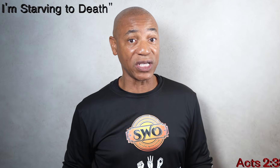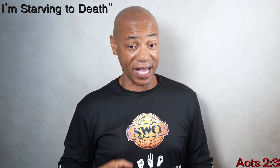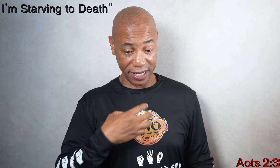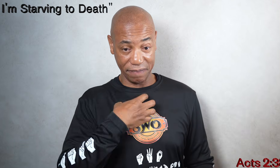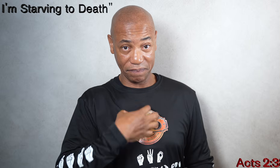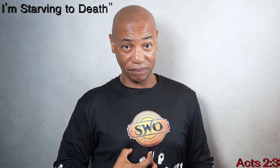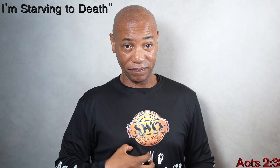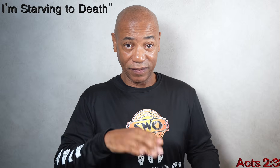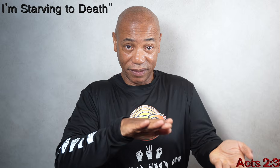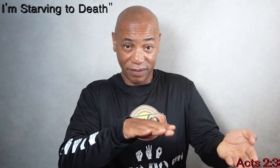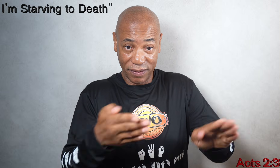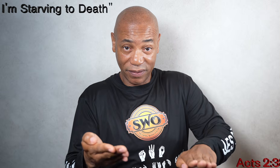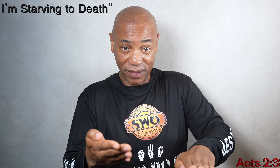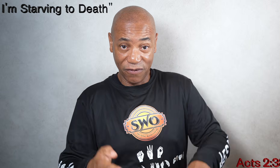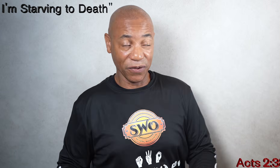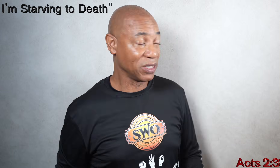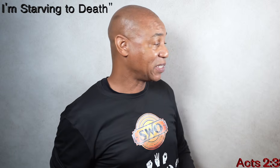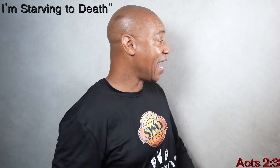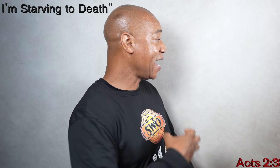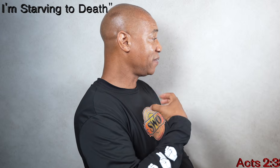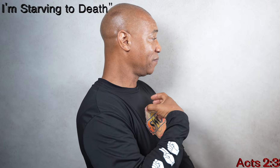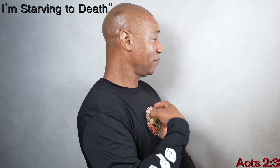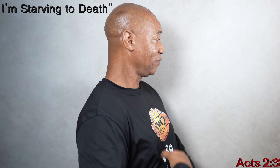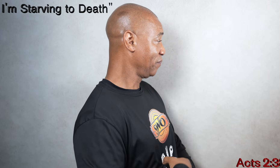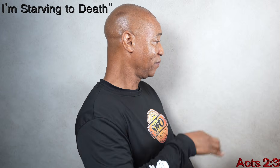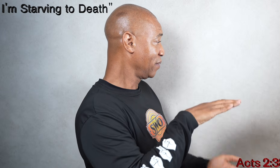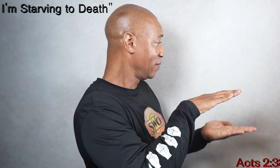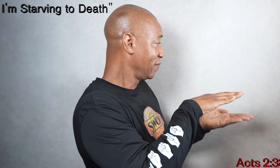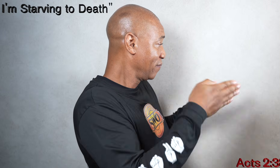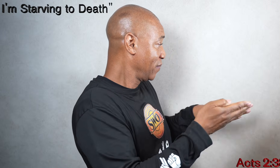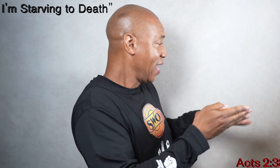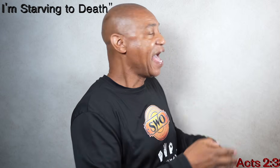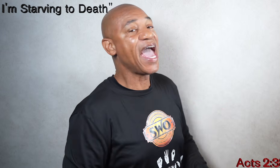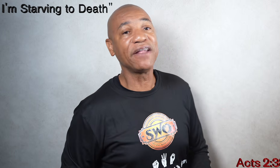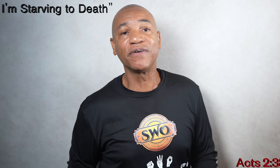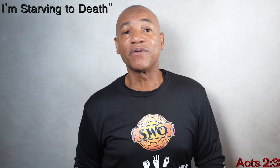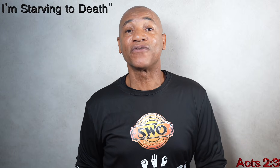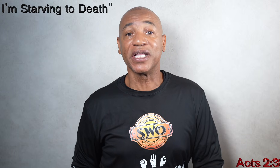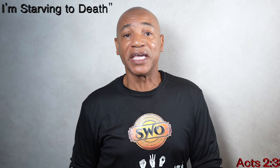sign. From the side, and from the front again.